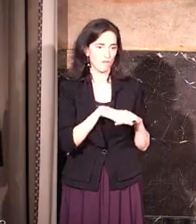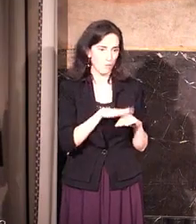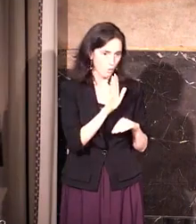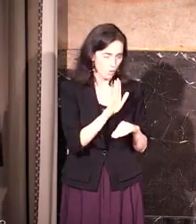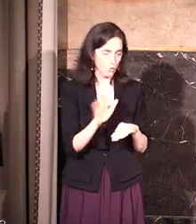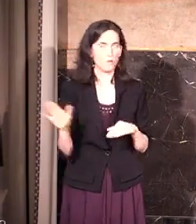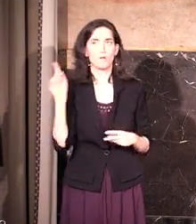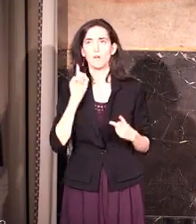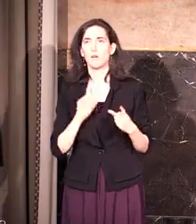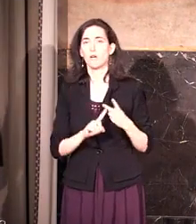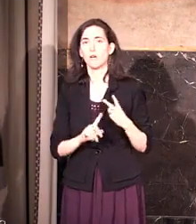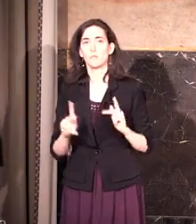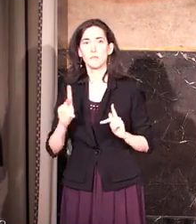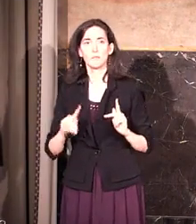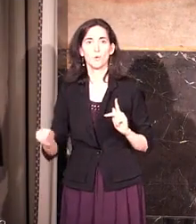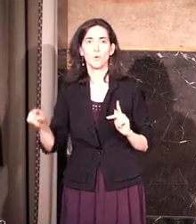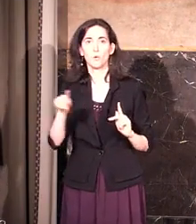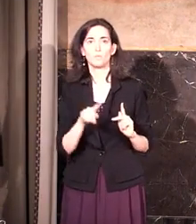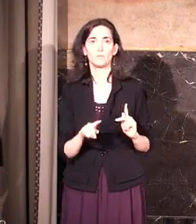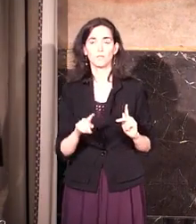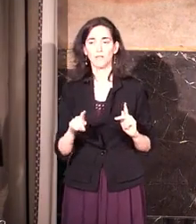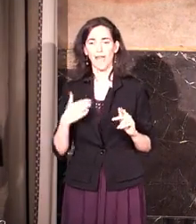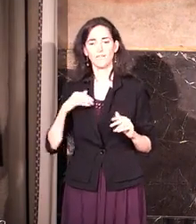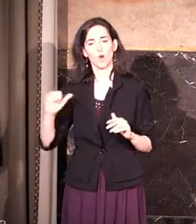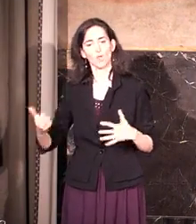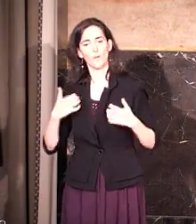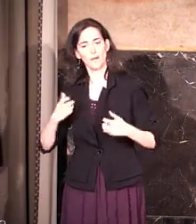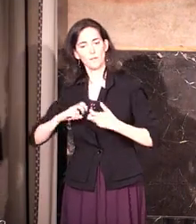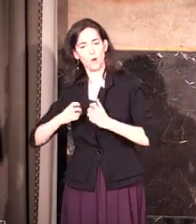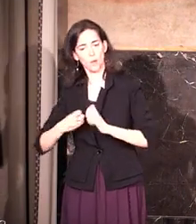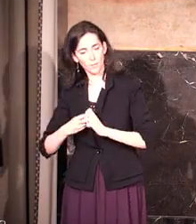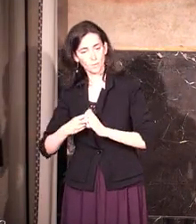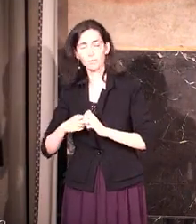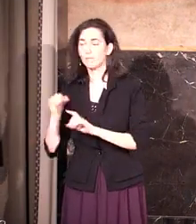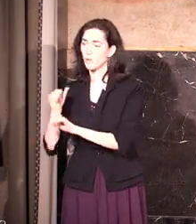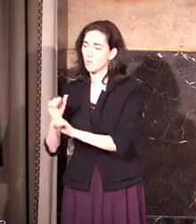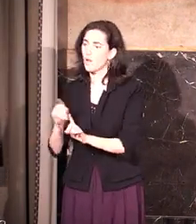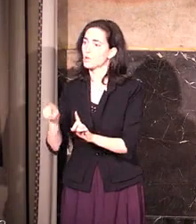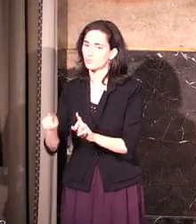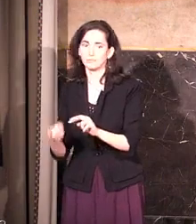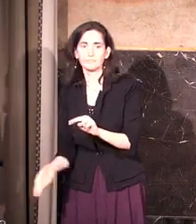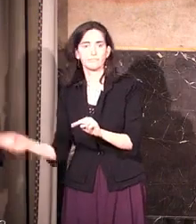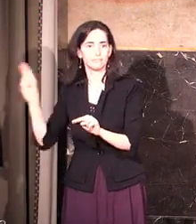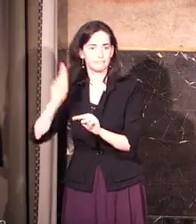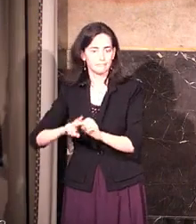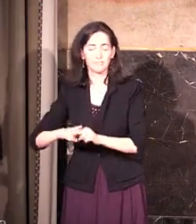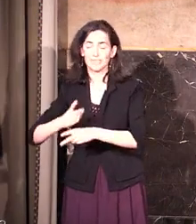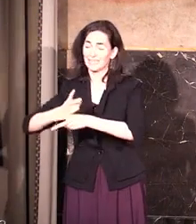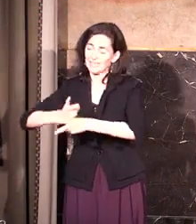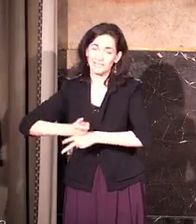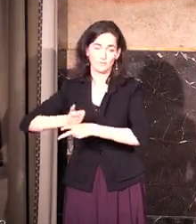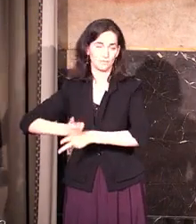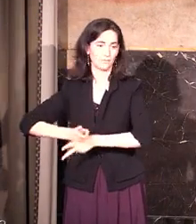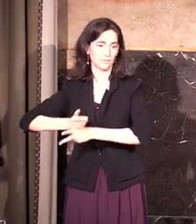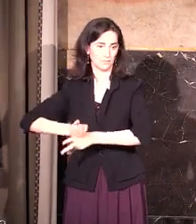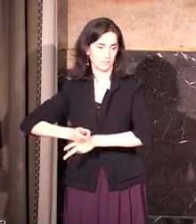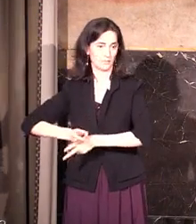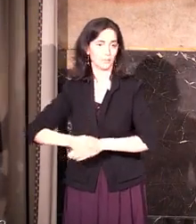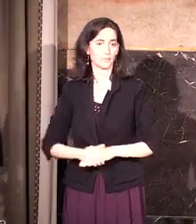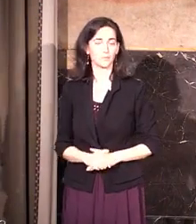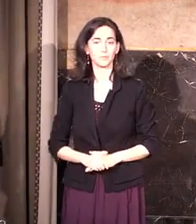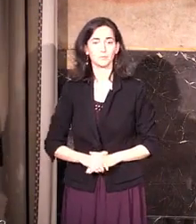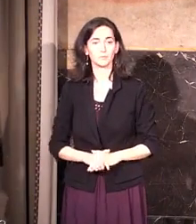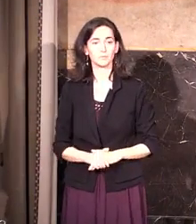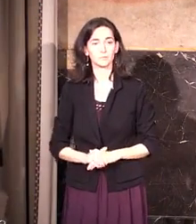or older, or because they have comorbidities, that they have to continue to be especially vigilant. And for those